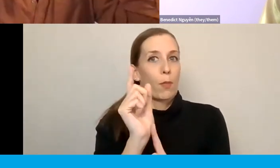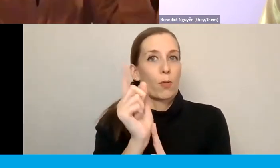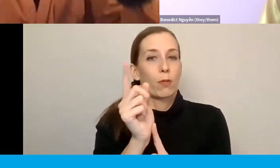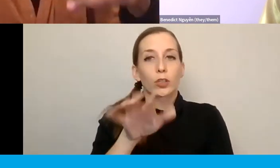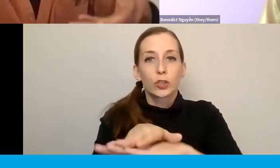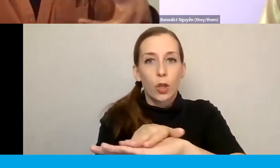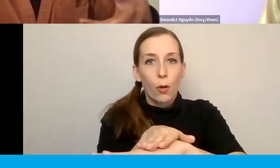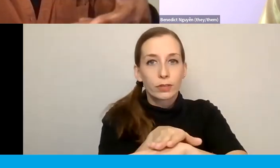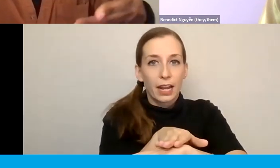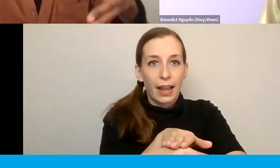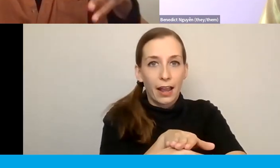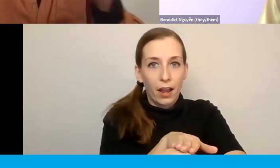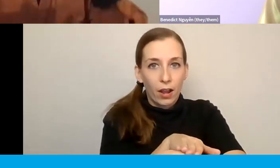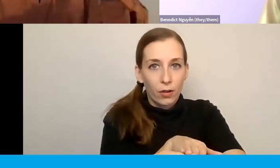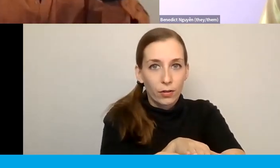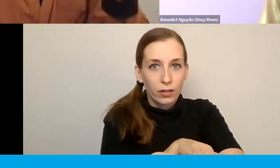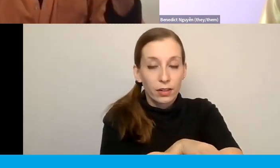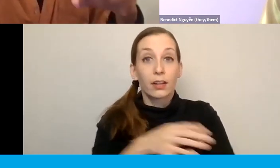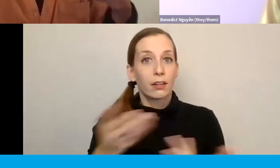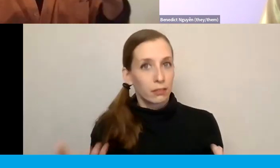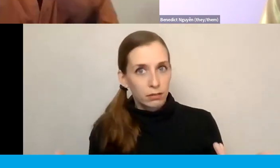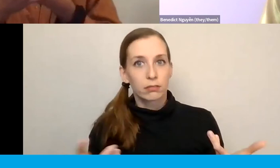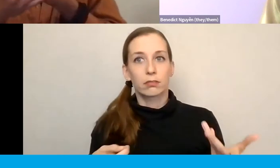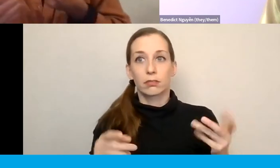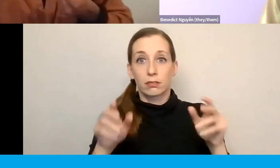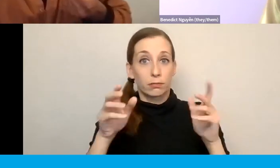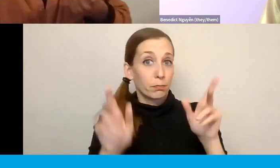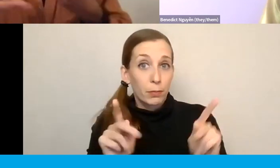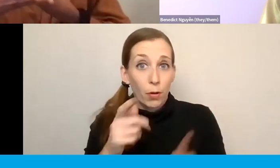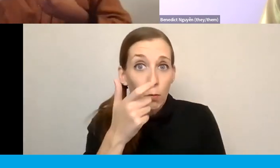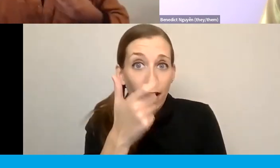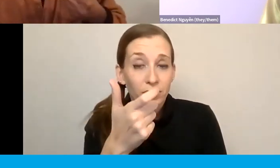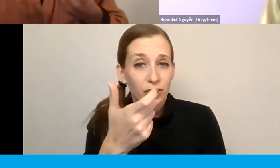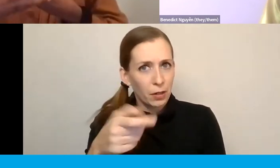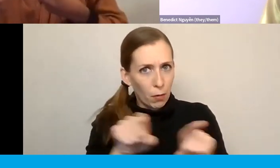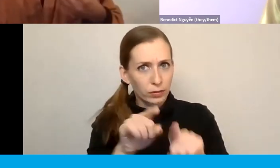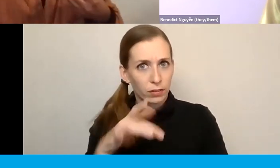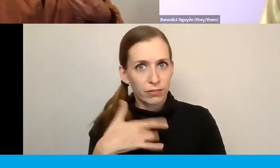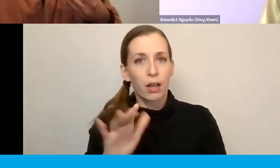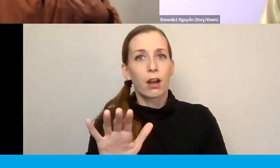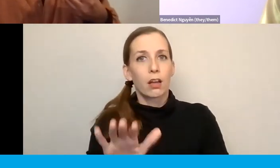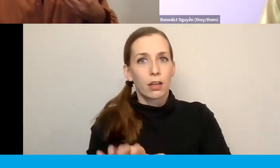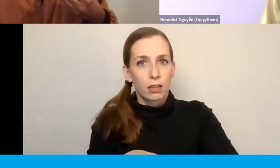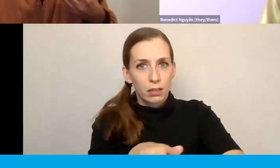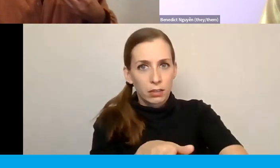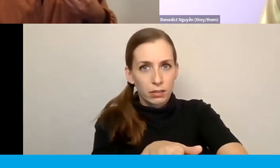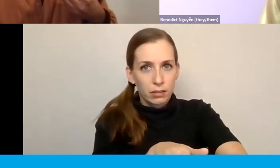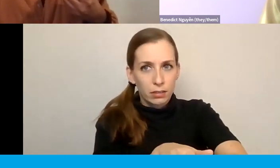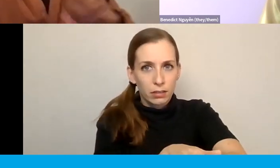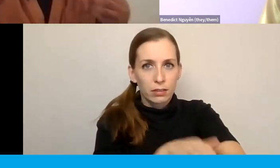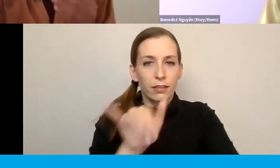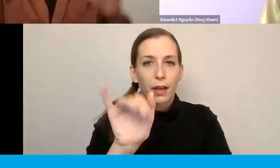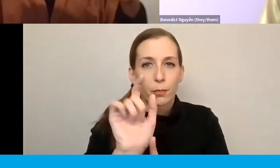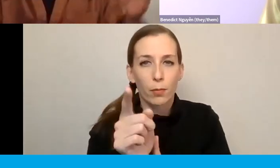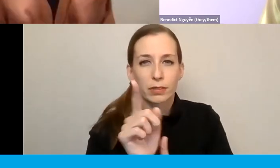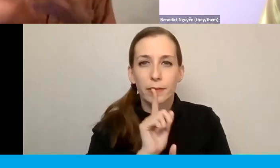able to slow down with her, right? And really arrive at this like stretched out moment, this intimate moment.